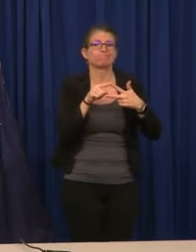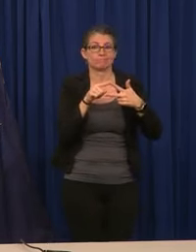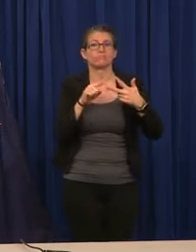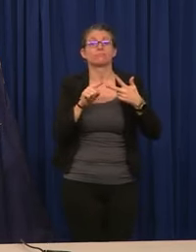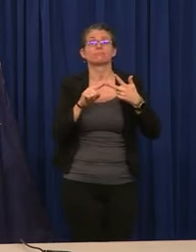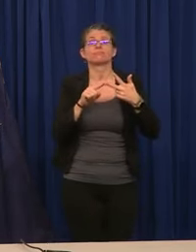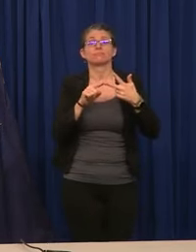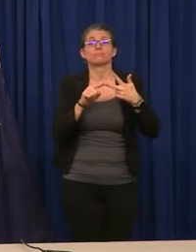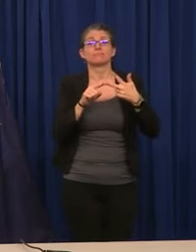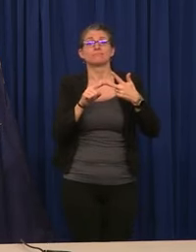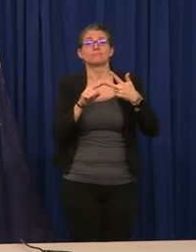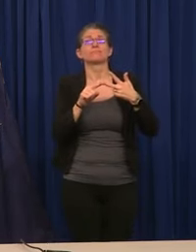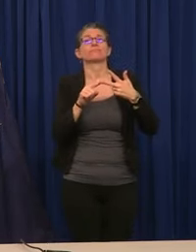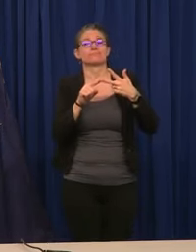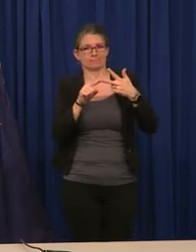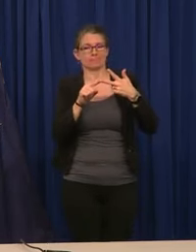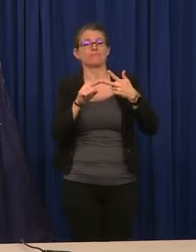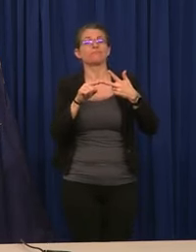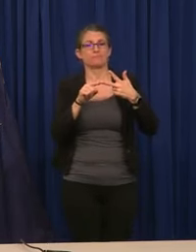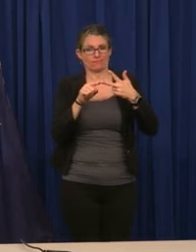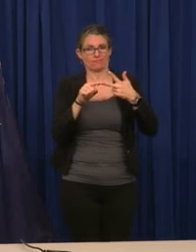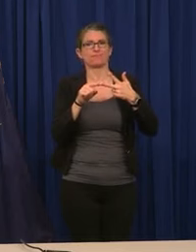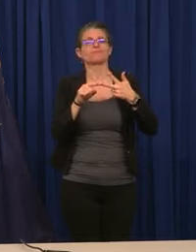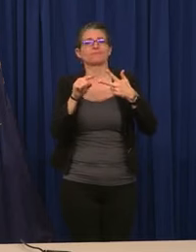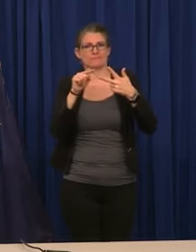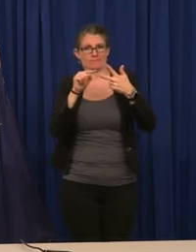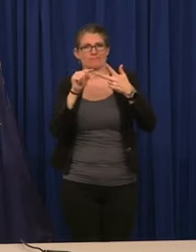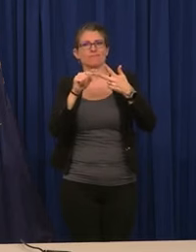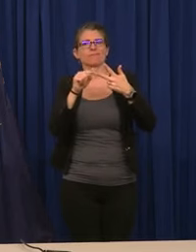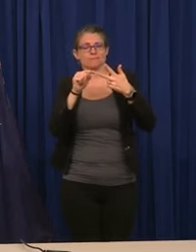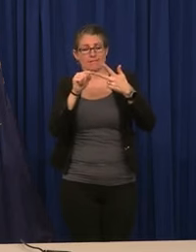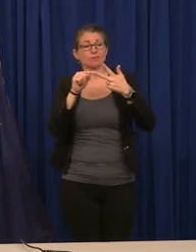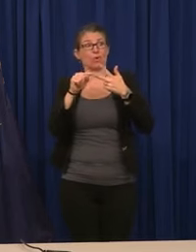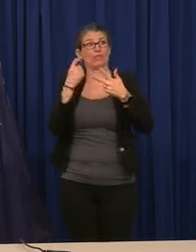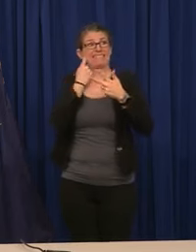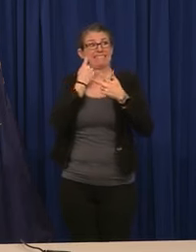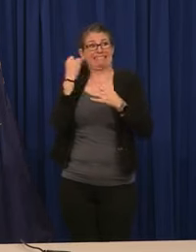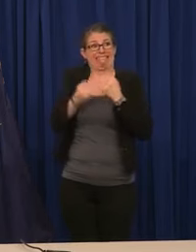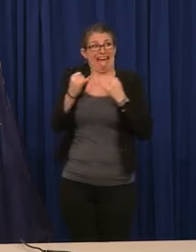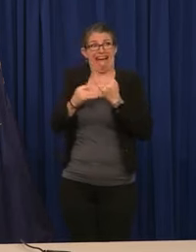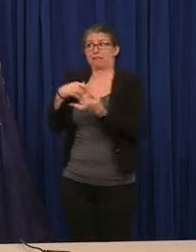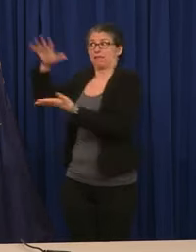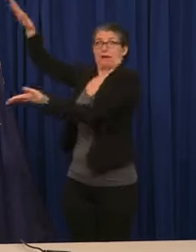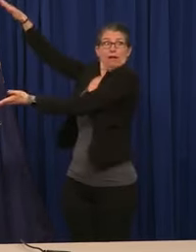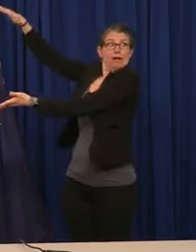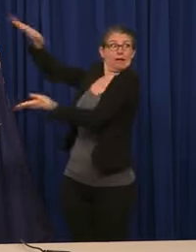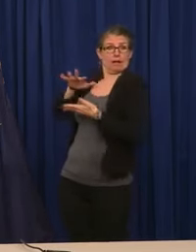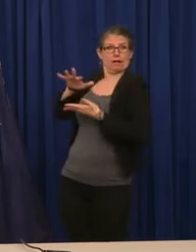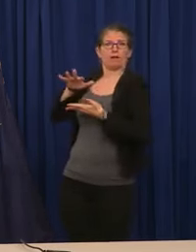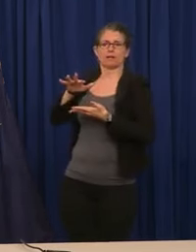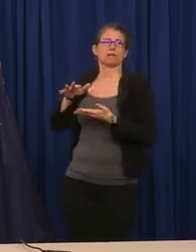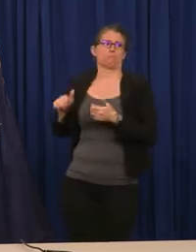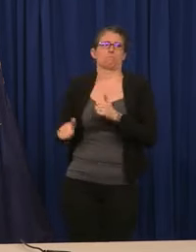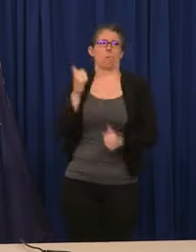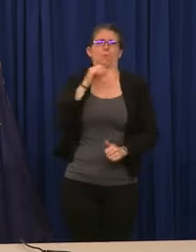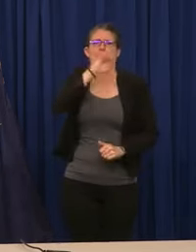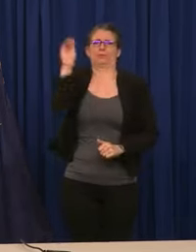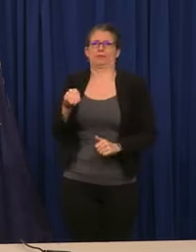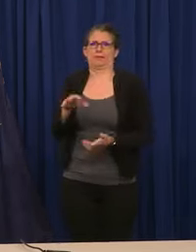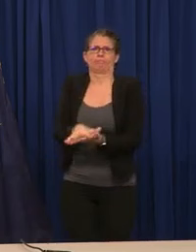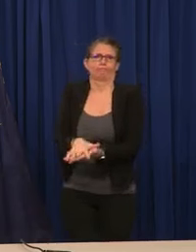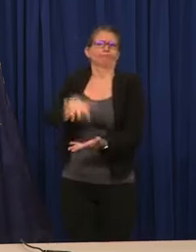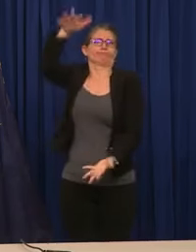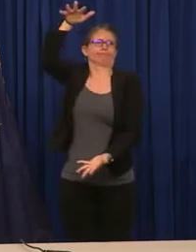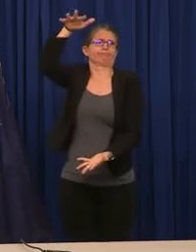we received a day and a half ago, for the time being, will be the last allocation that Maine receives from the